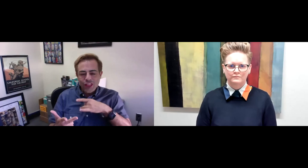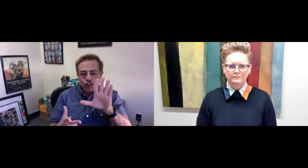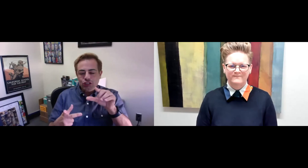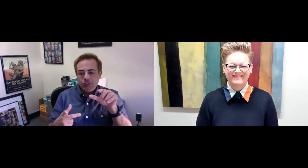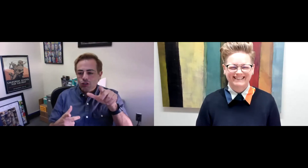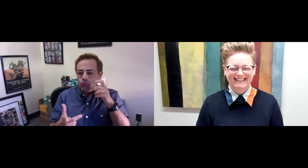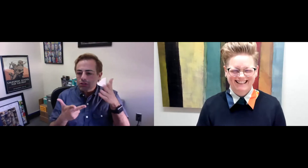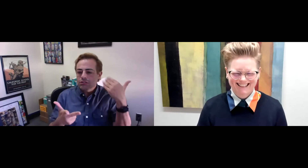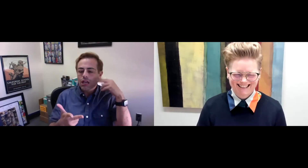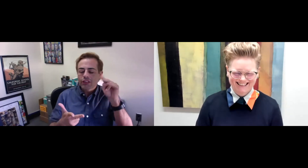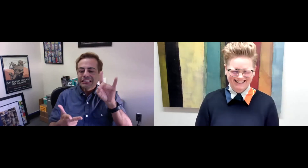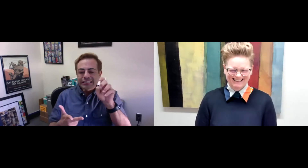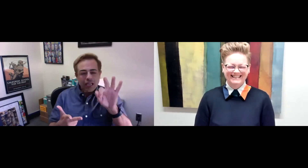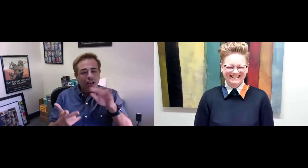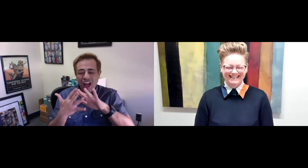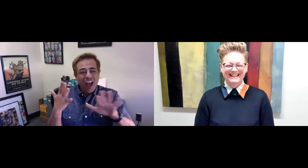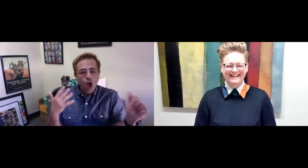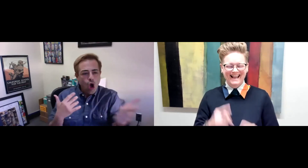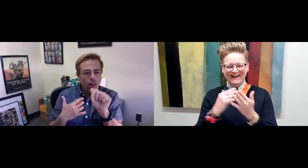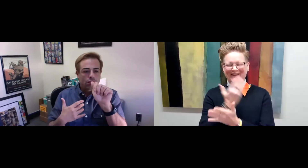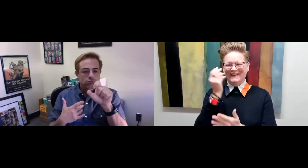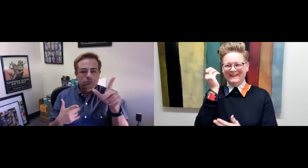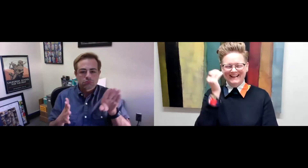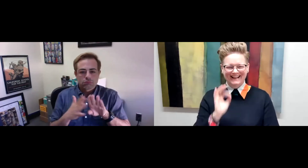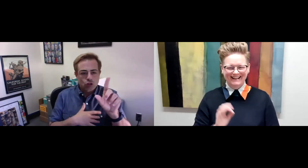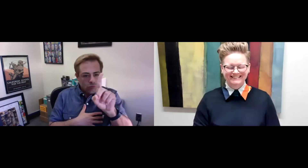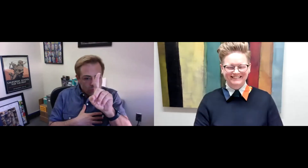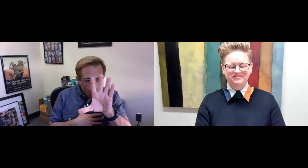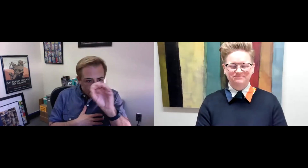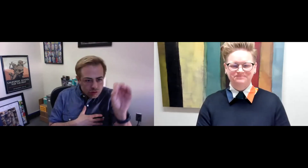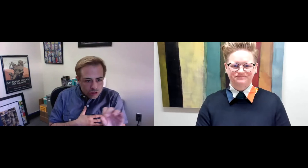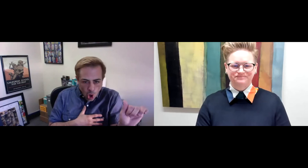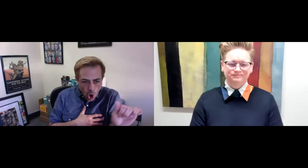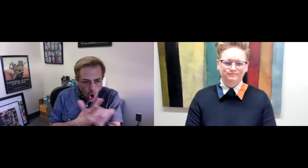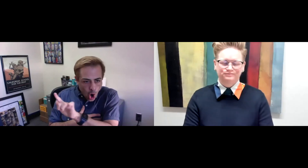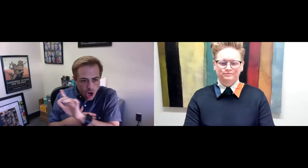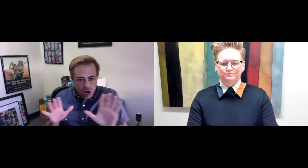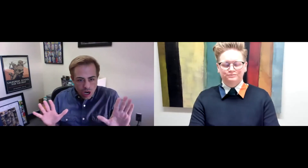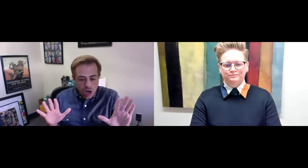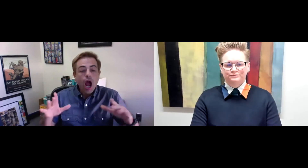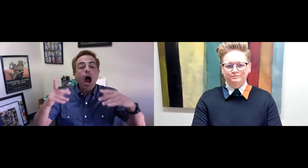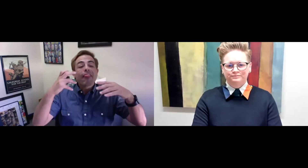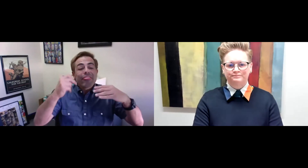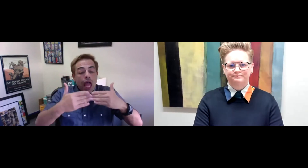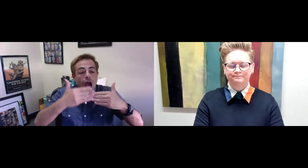what kind of hearing loss they have. We all use ASL